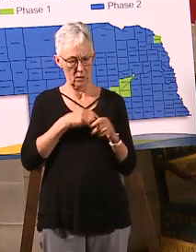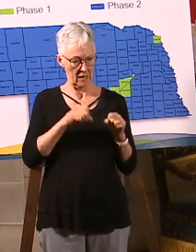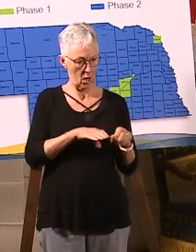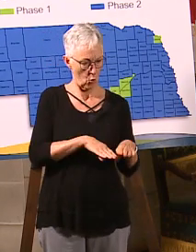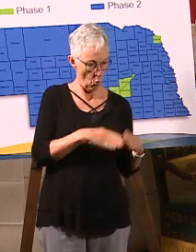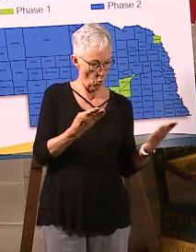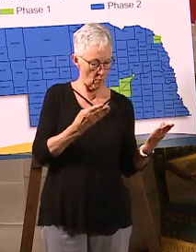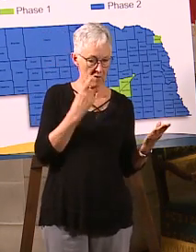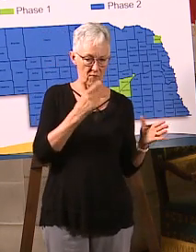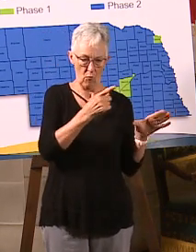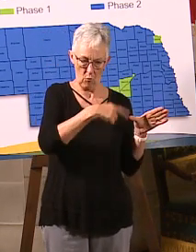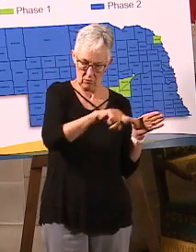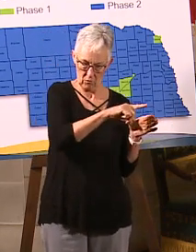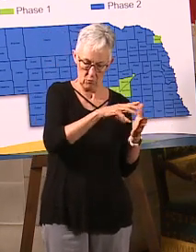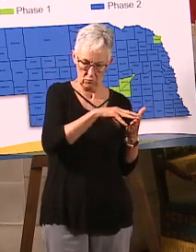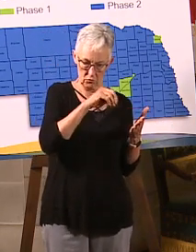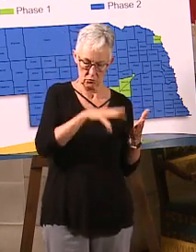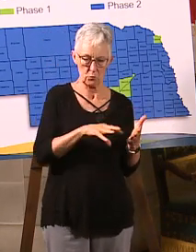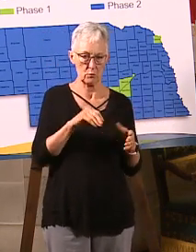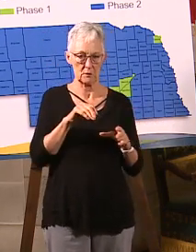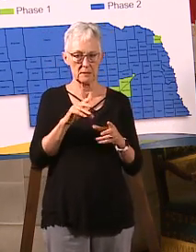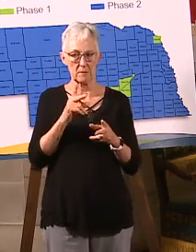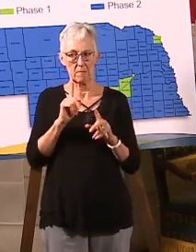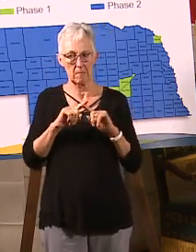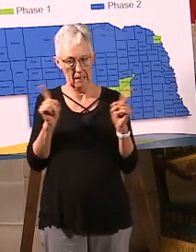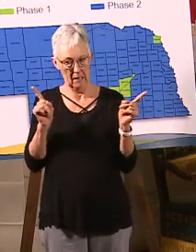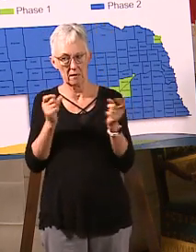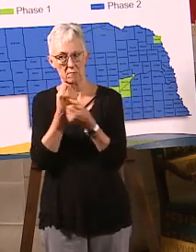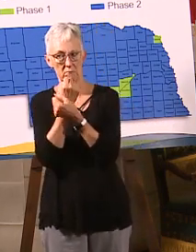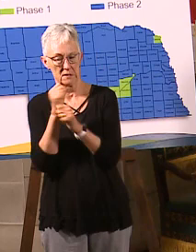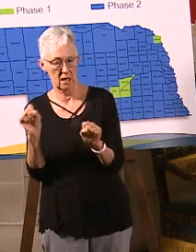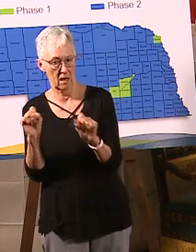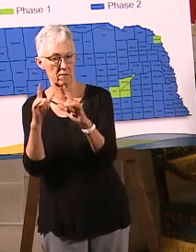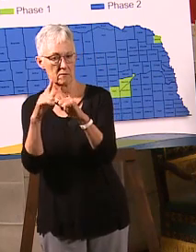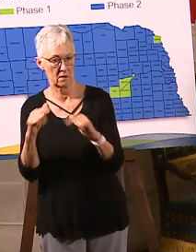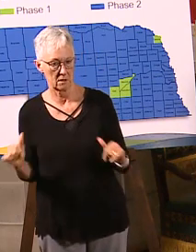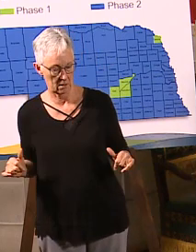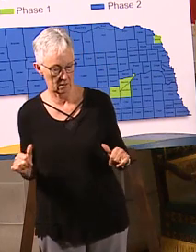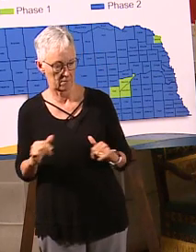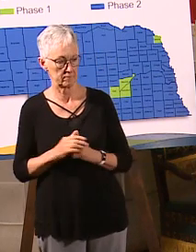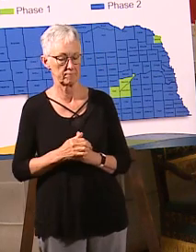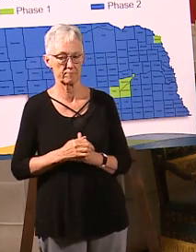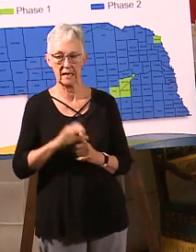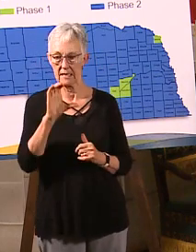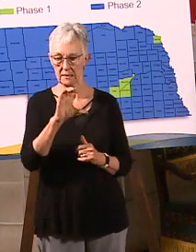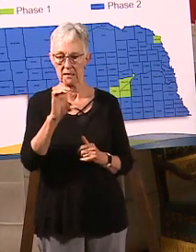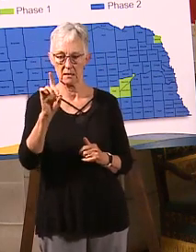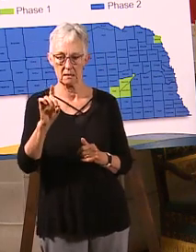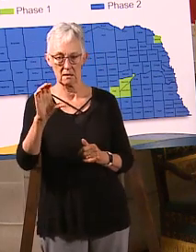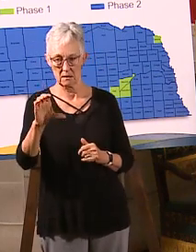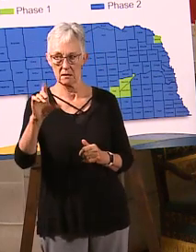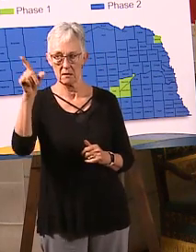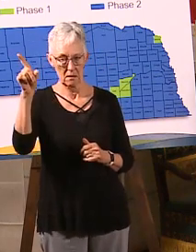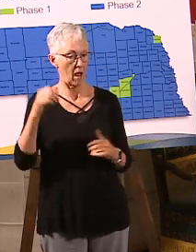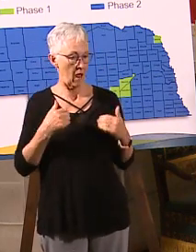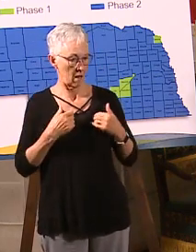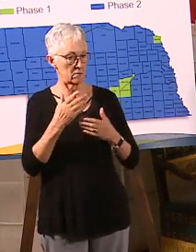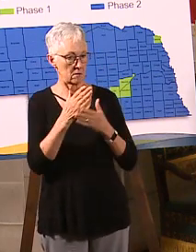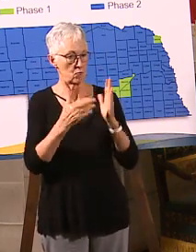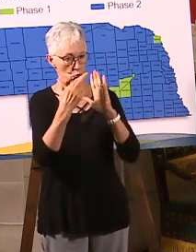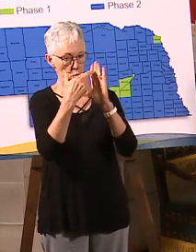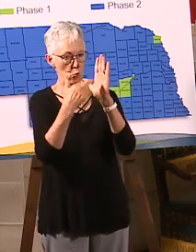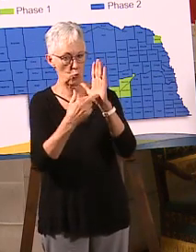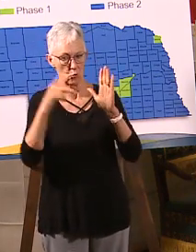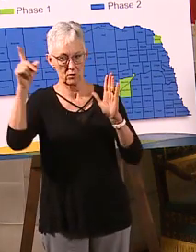necessary. Just this week, also the CDC started releasing guidance on what school environments look like. I encourage folks to take a look at that in addition to our